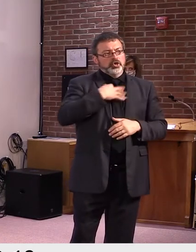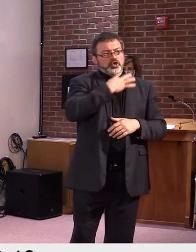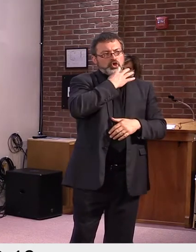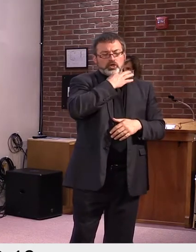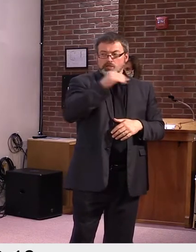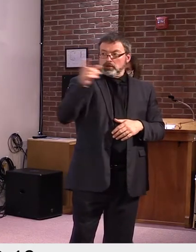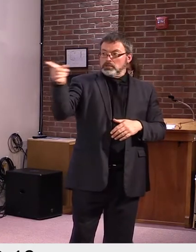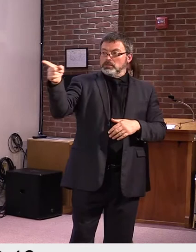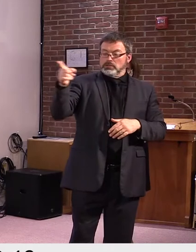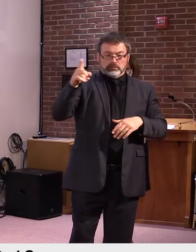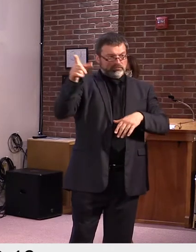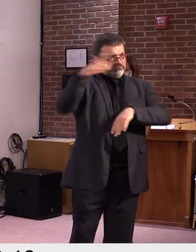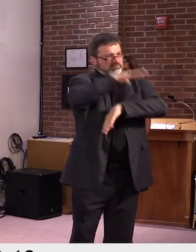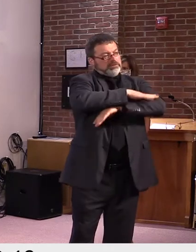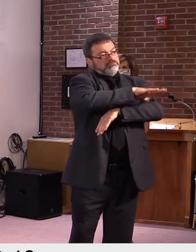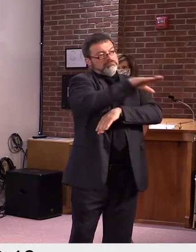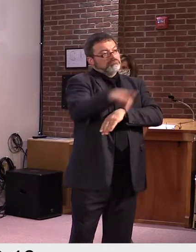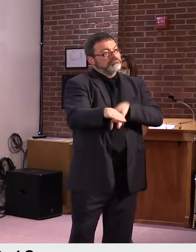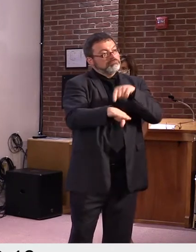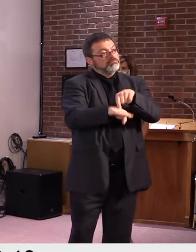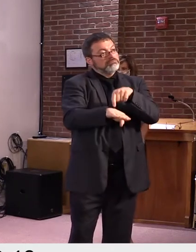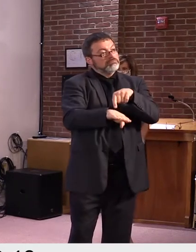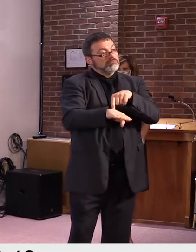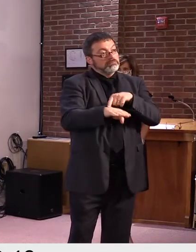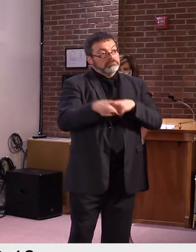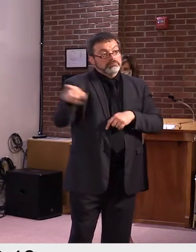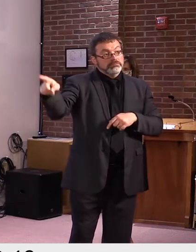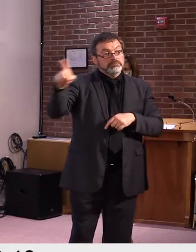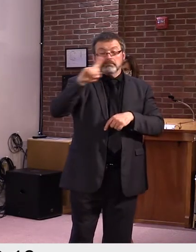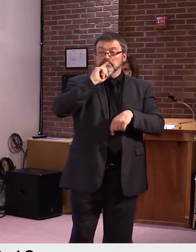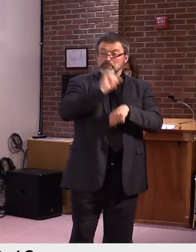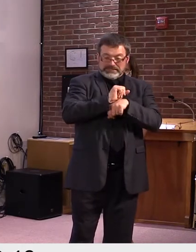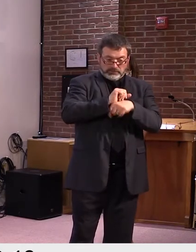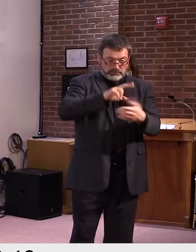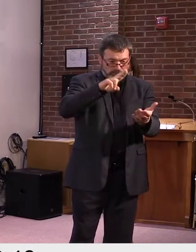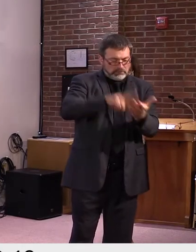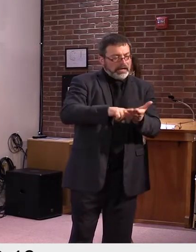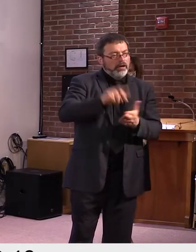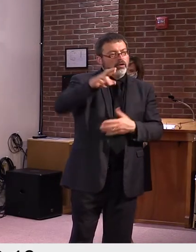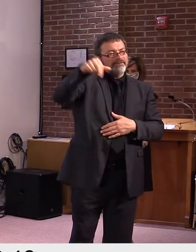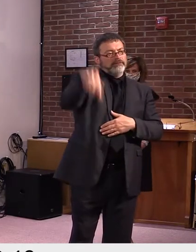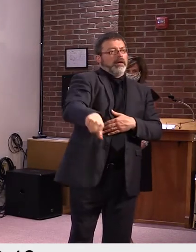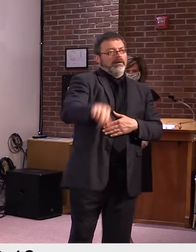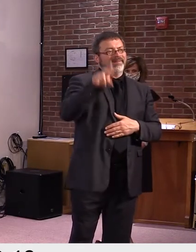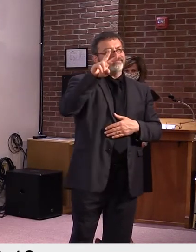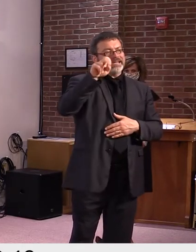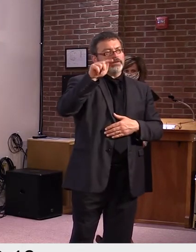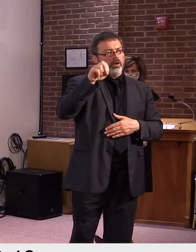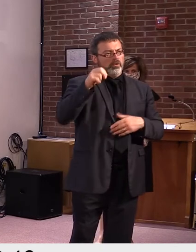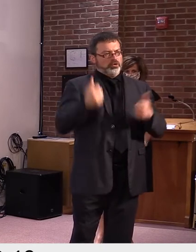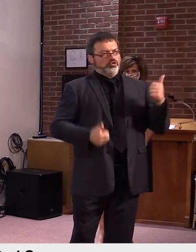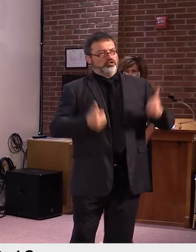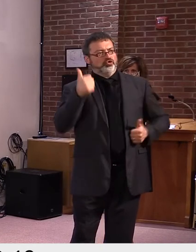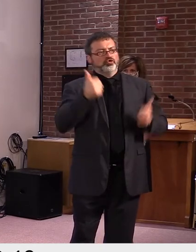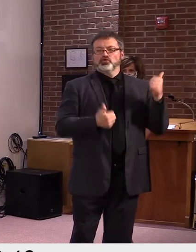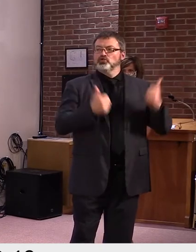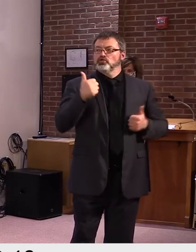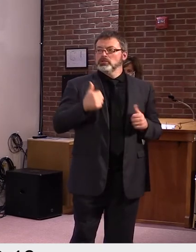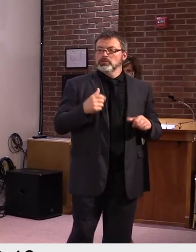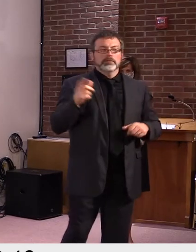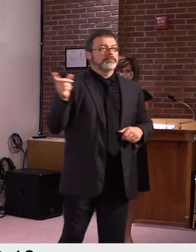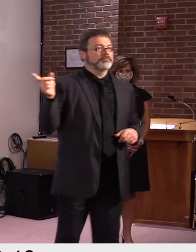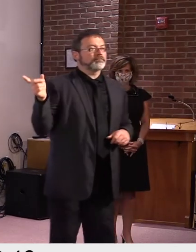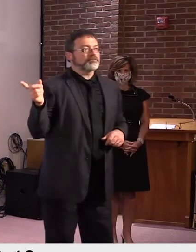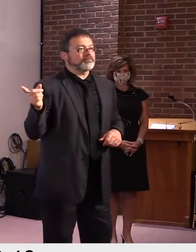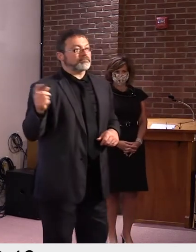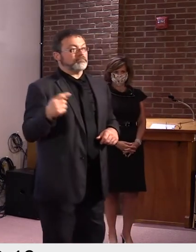it? A couple of things. One, I have not received the bill that I know of. We've been